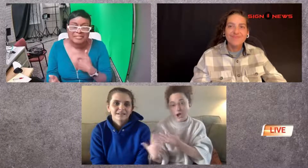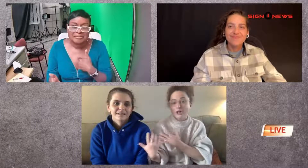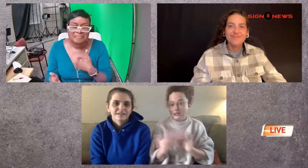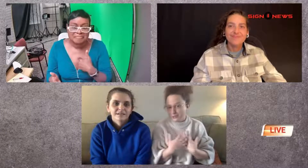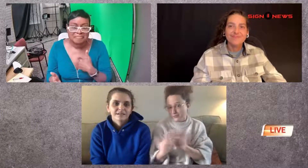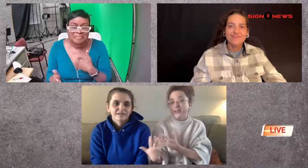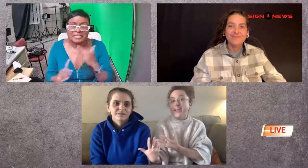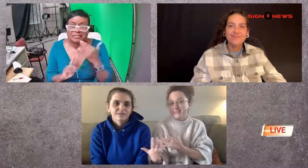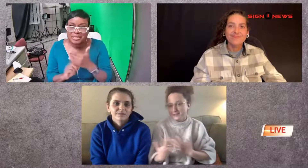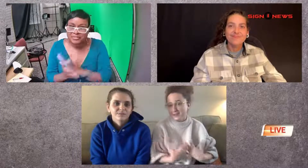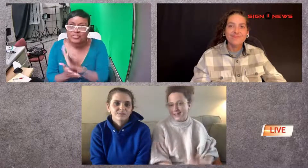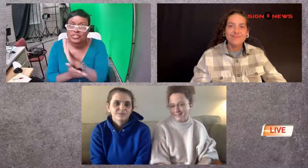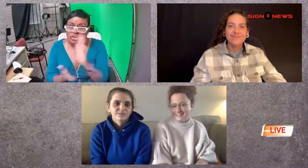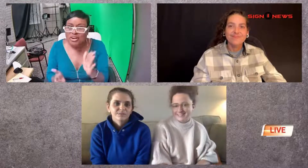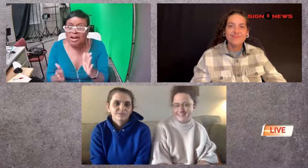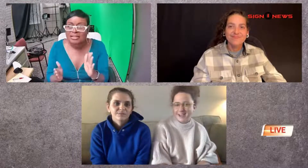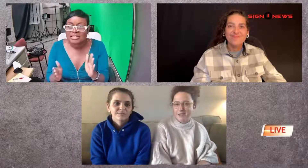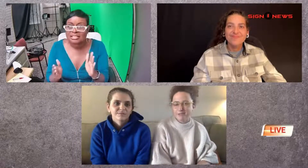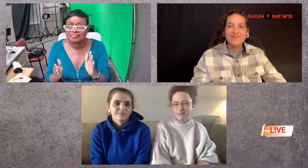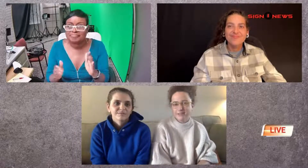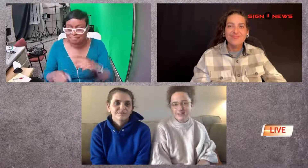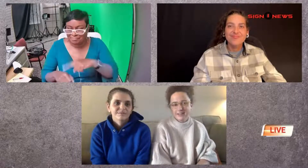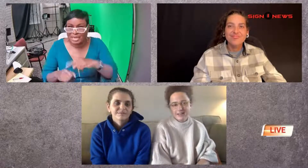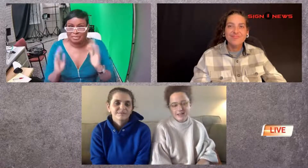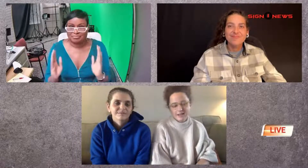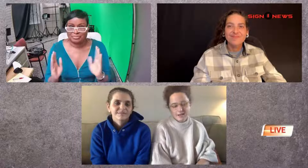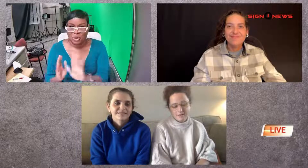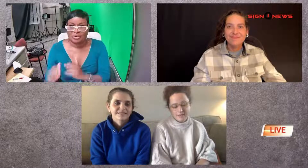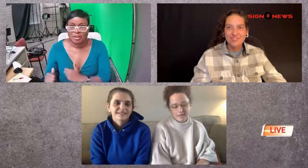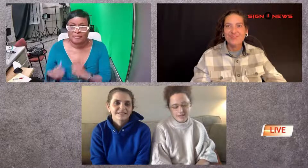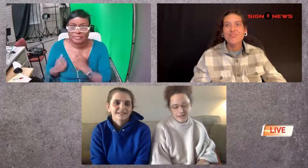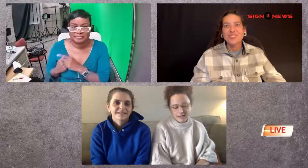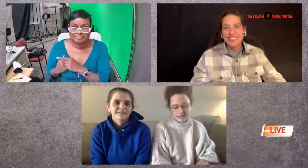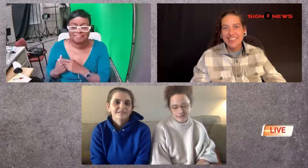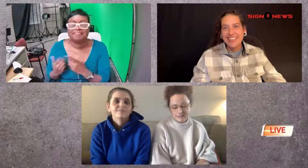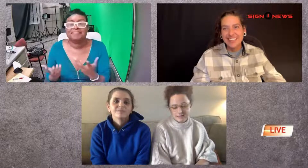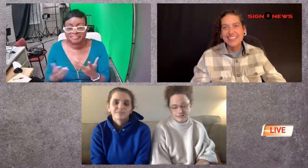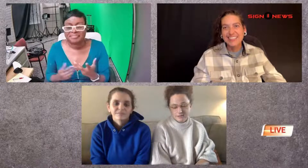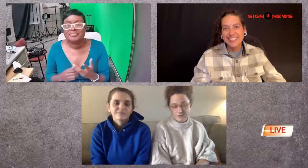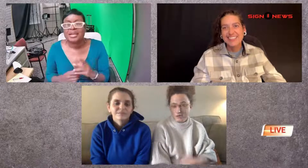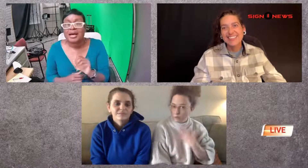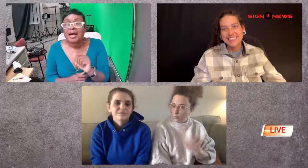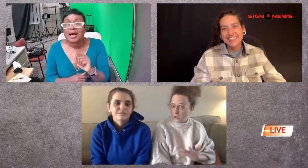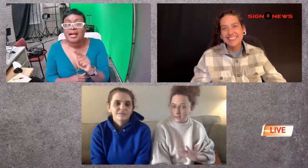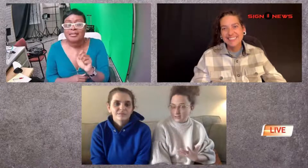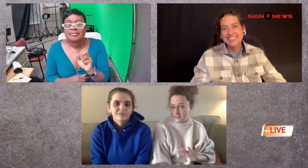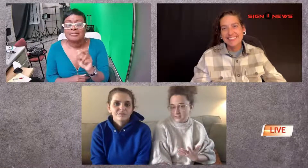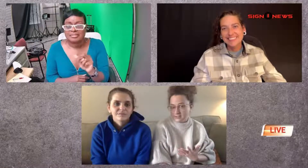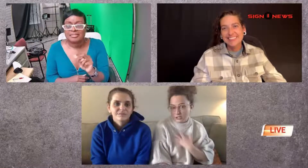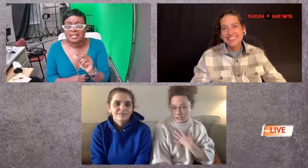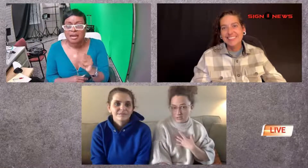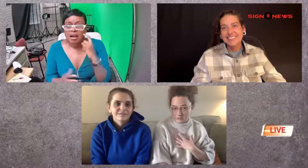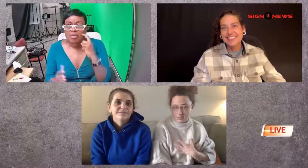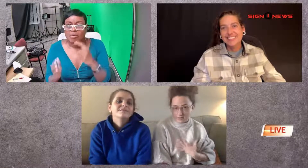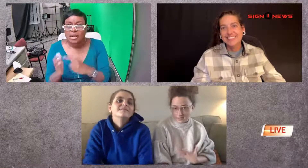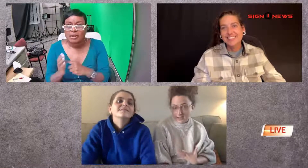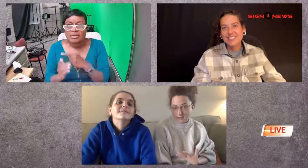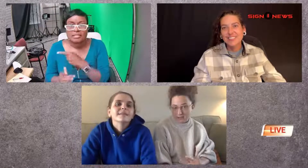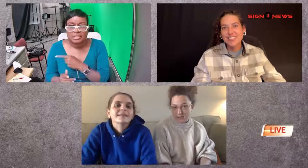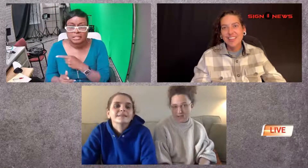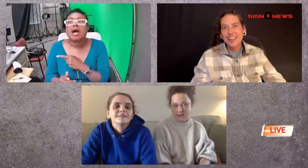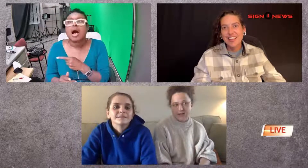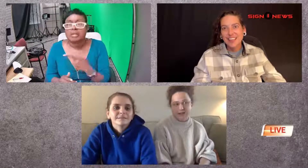sort of the college phase of Alison's life. And Alison recognizes that she is